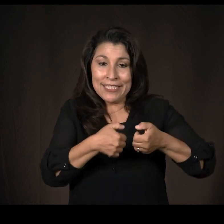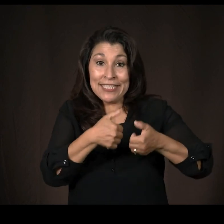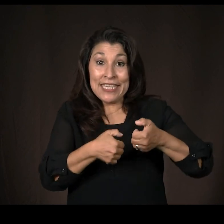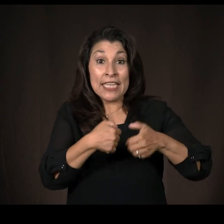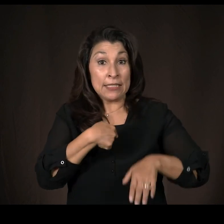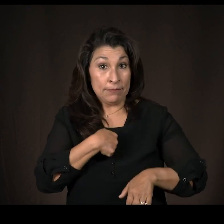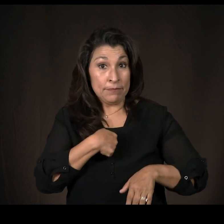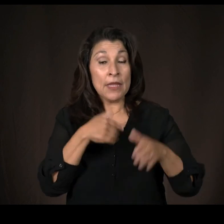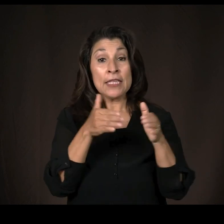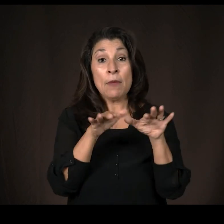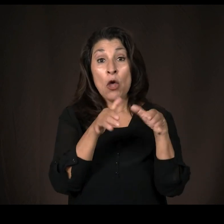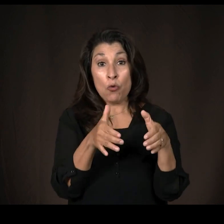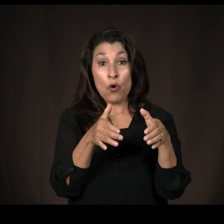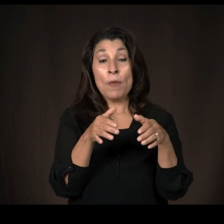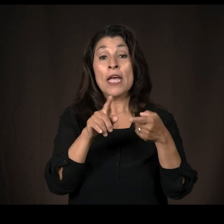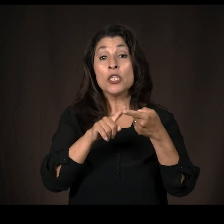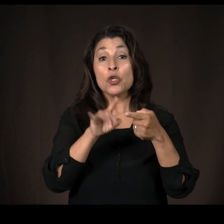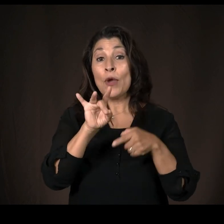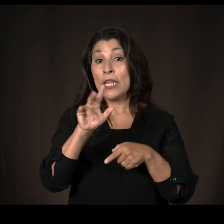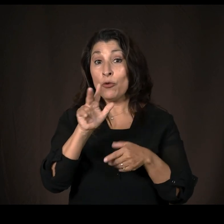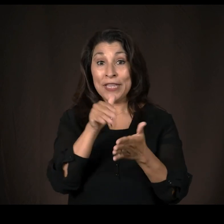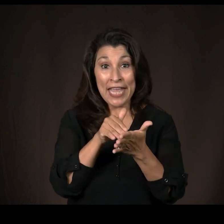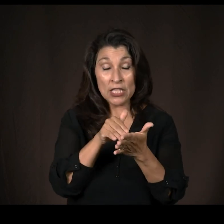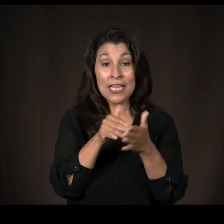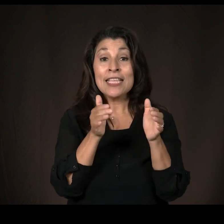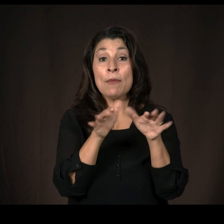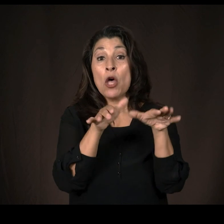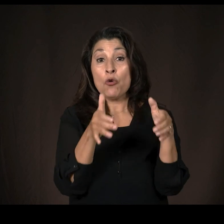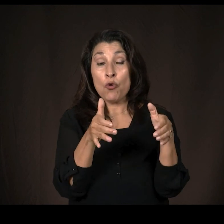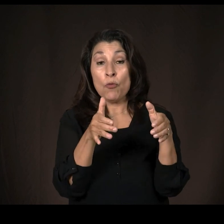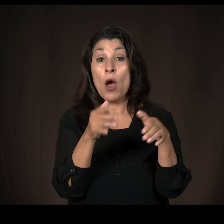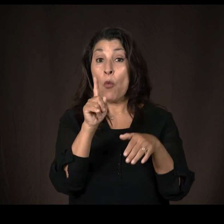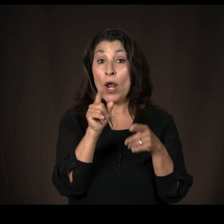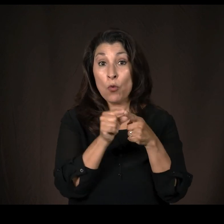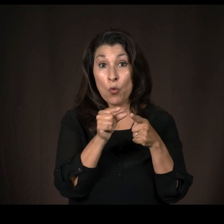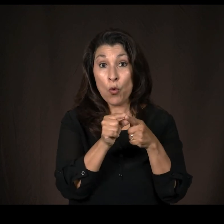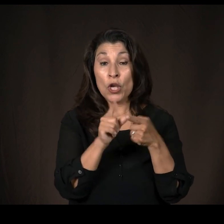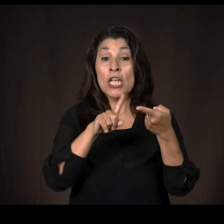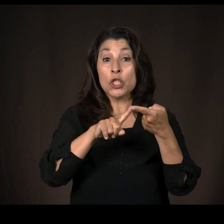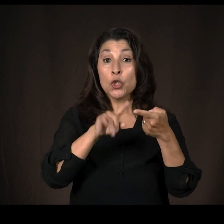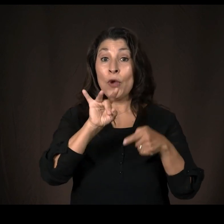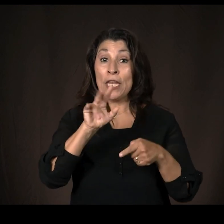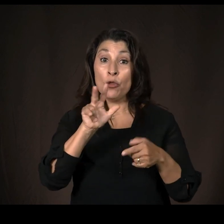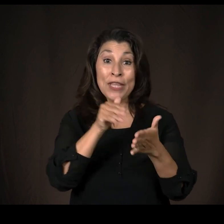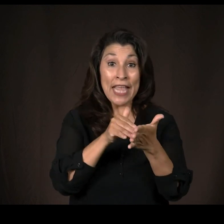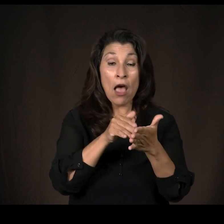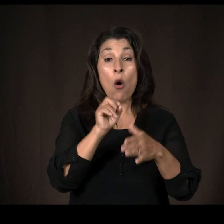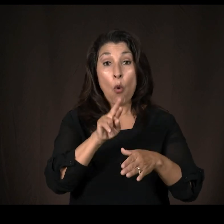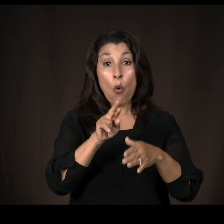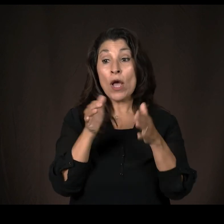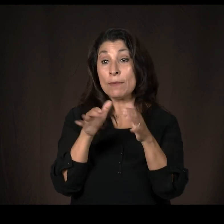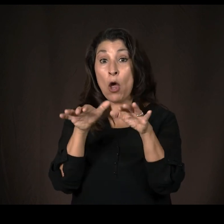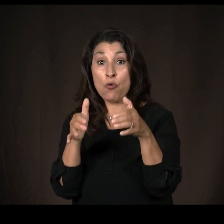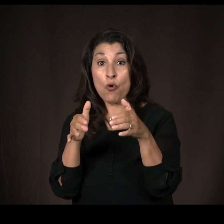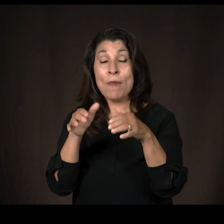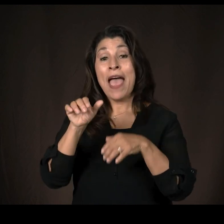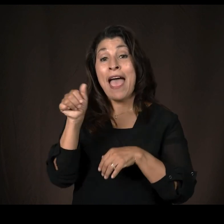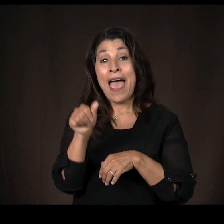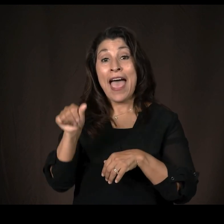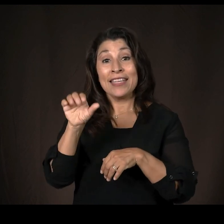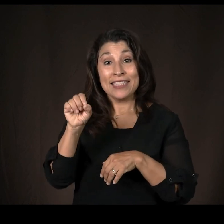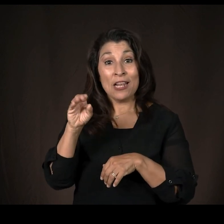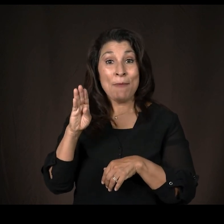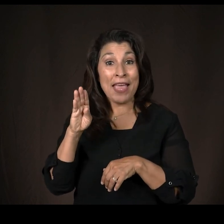Just text me, small group, to 83,000. Small group, one word, to 83,000, or small group